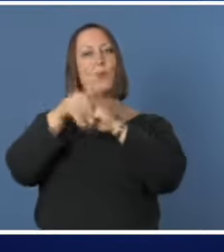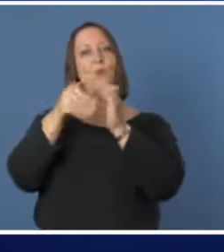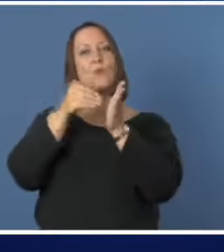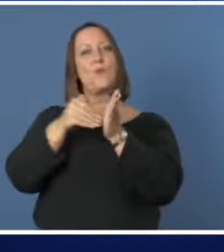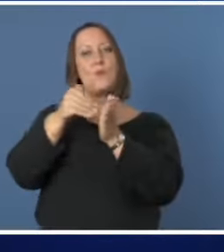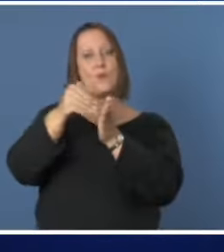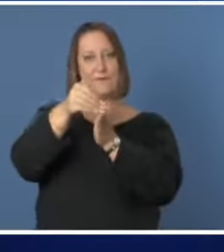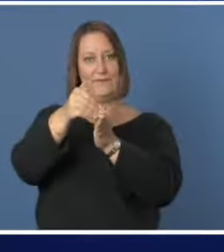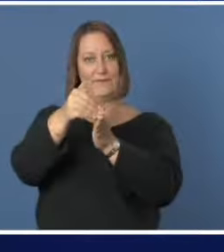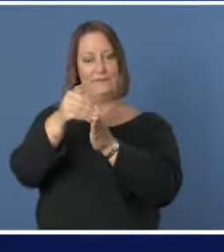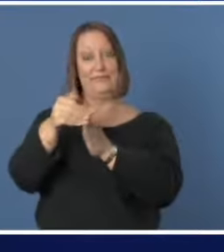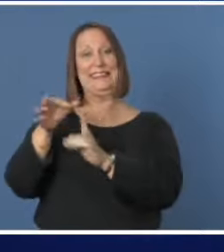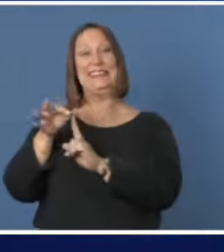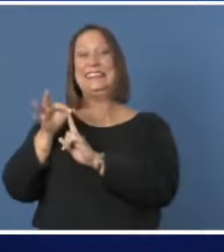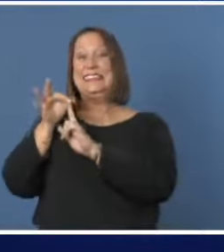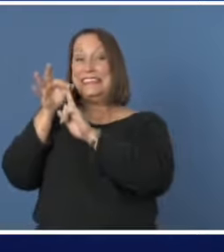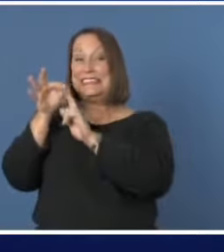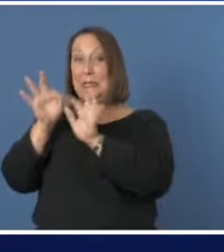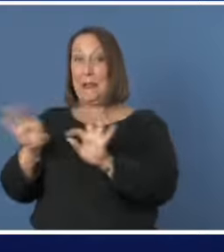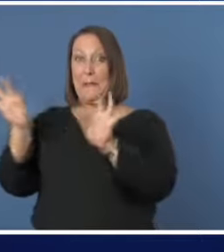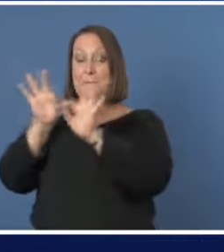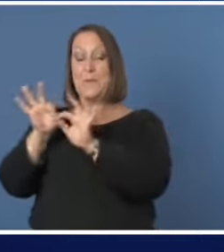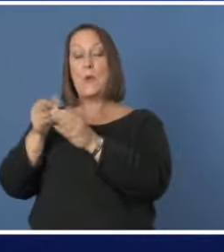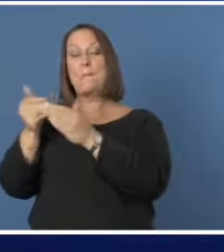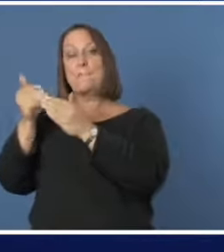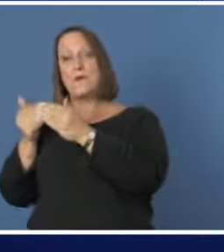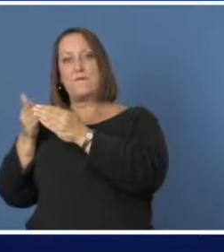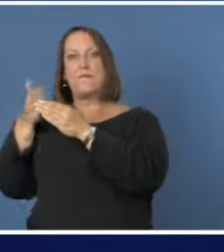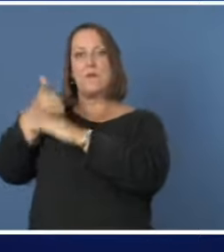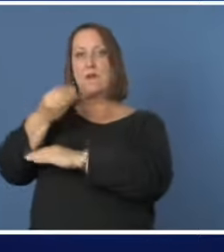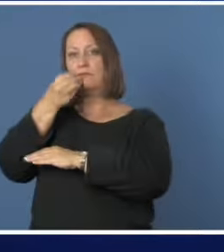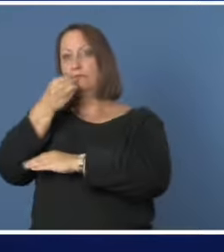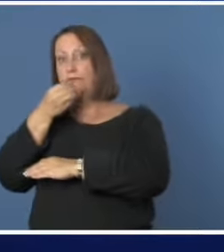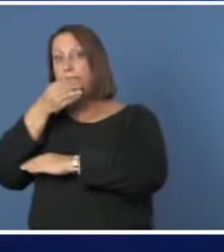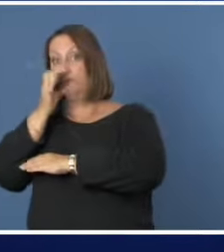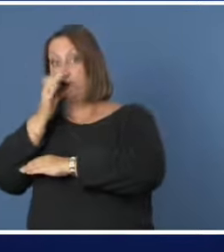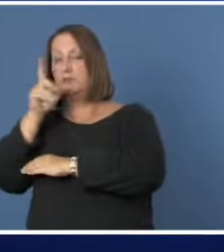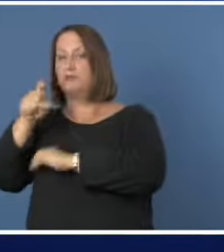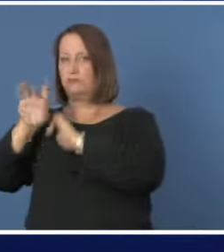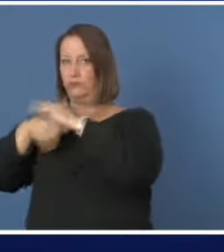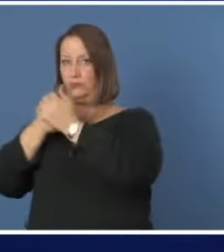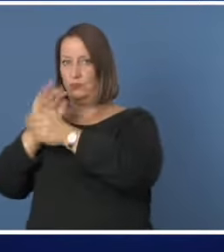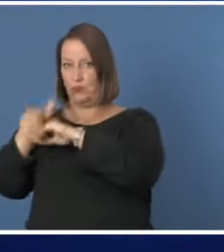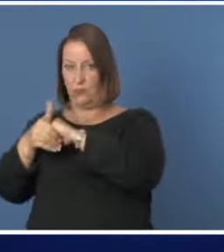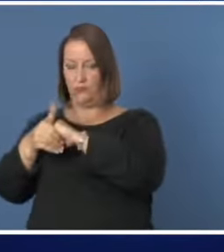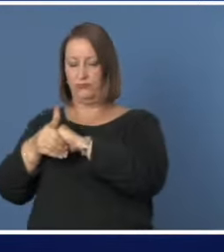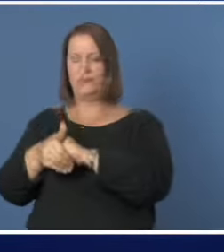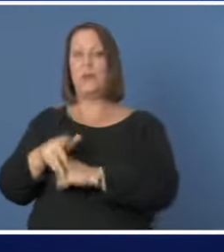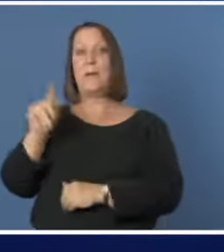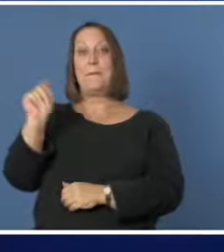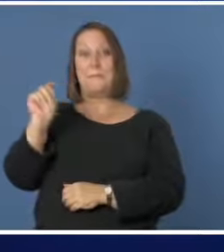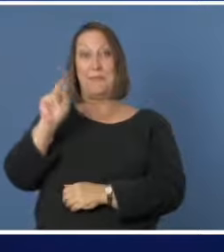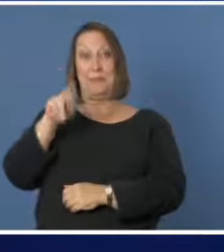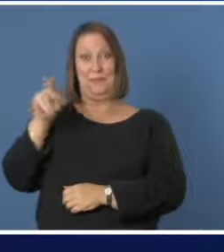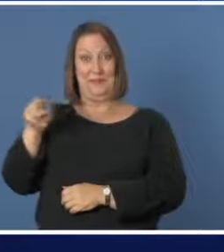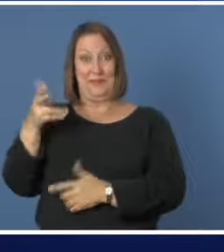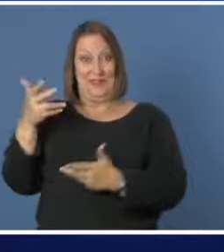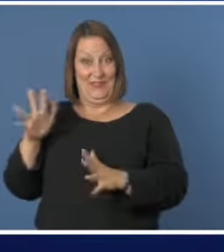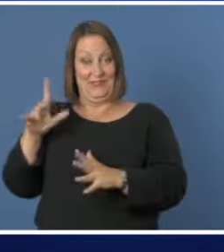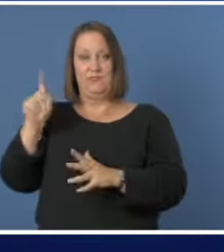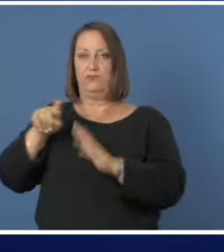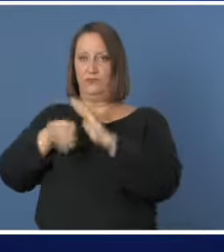hands frequently, especially after eating or drinking, after using the bathroom